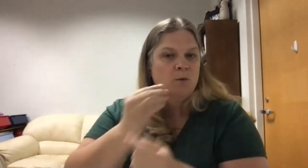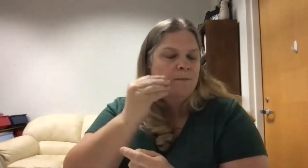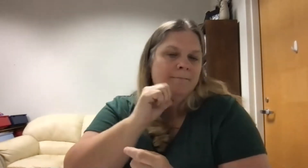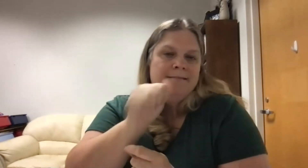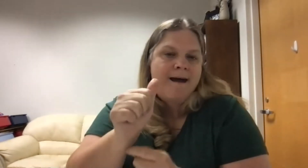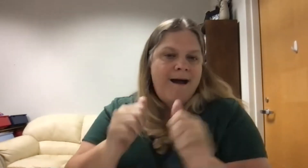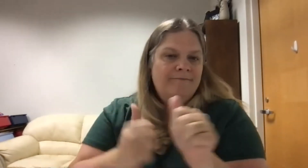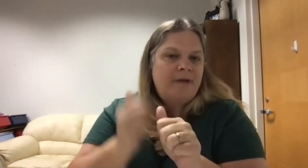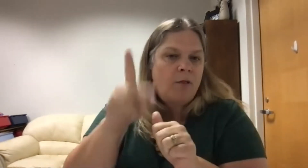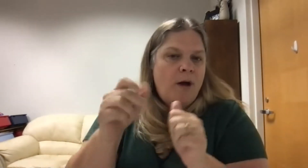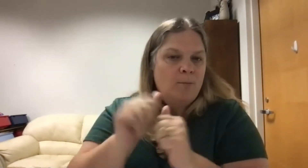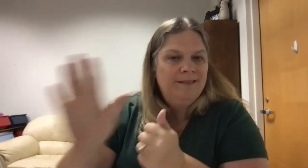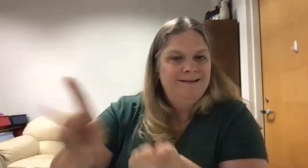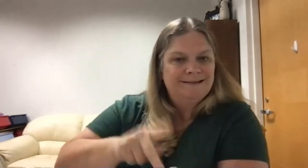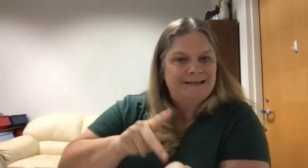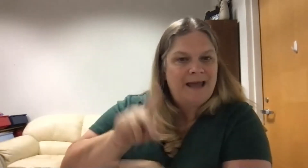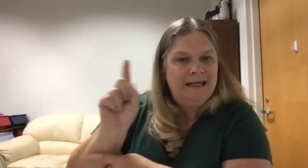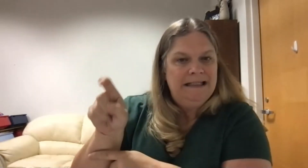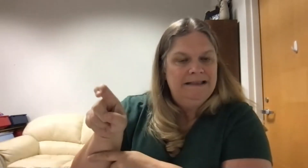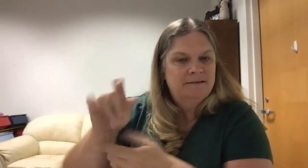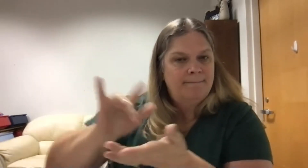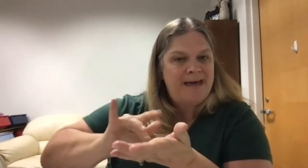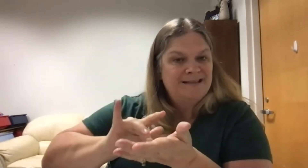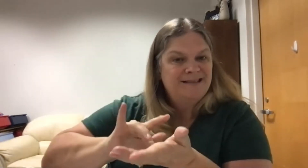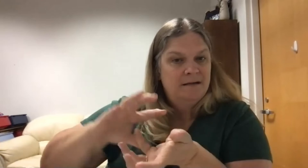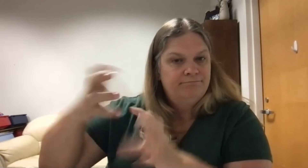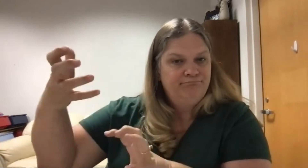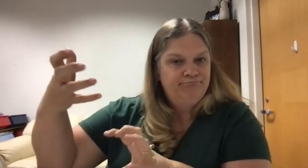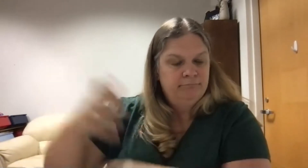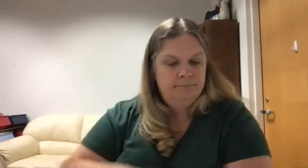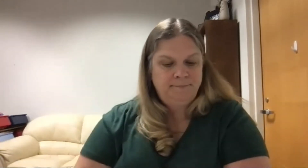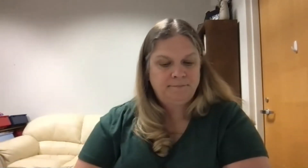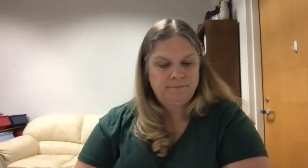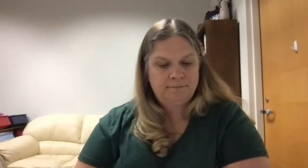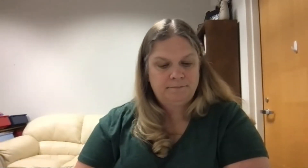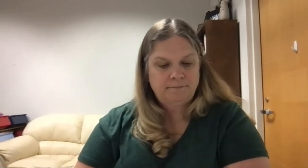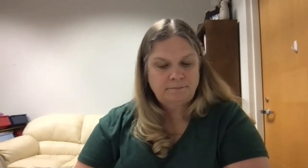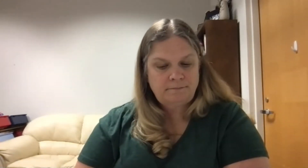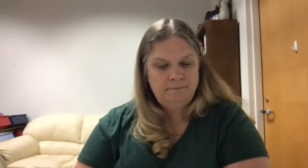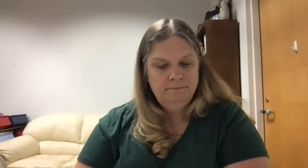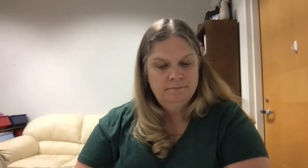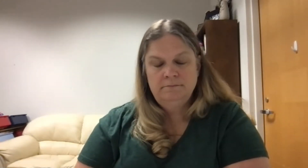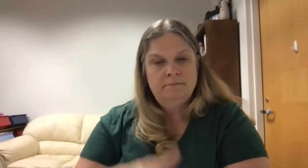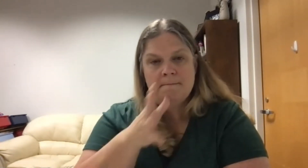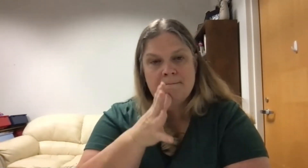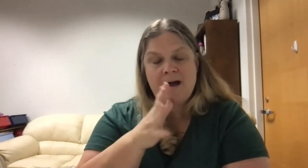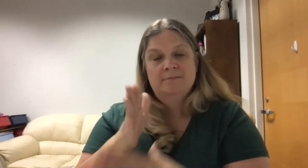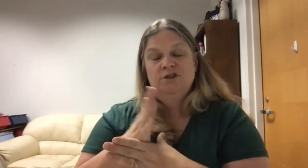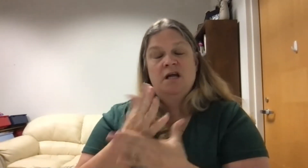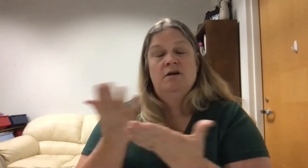And also, that group home did not follow up with his psychiatric needs. They made mistakes with his